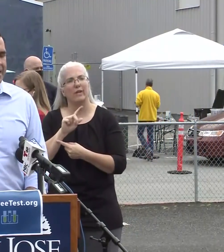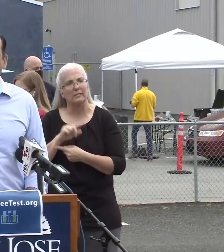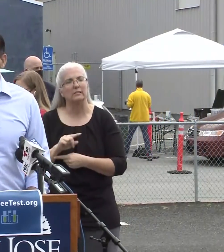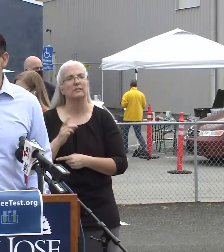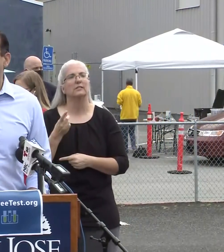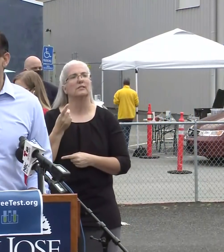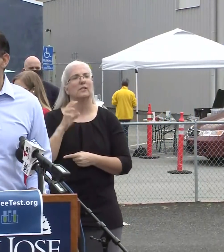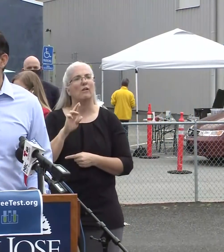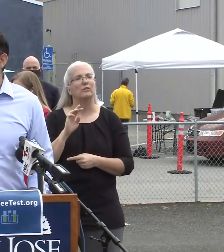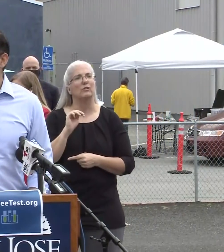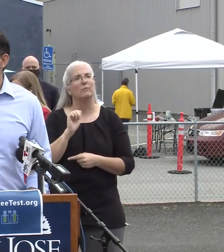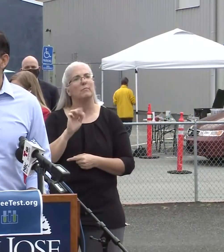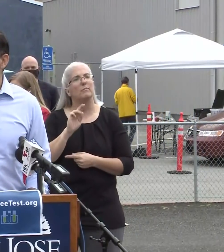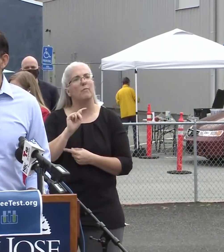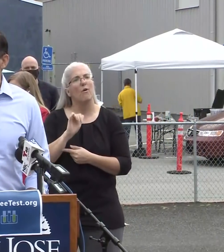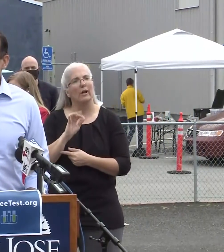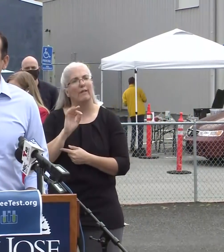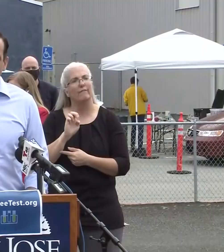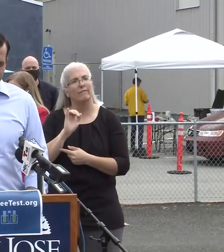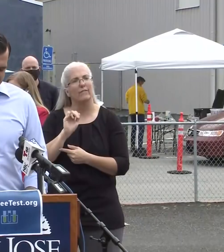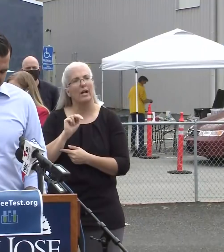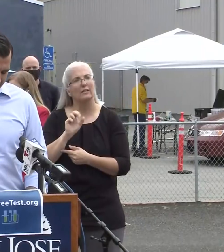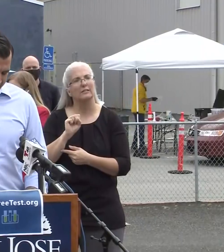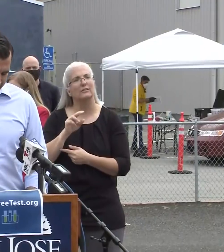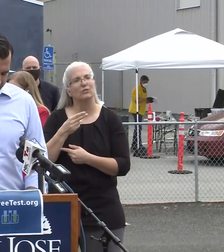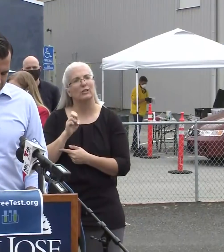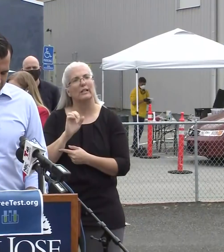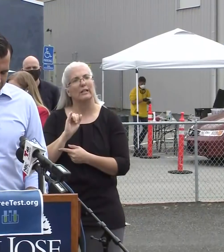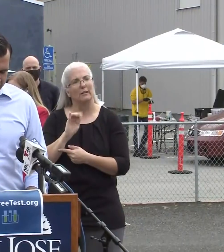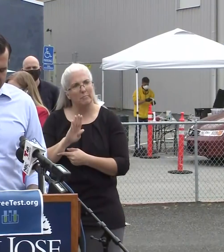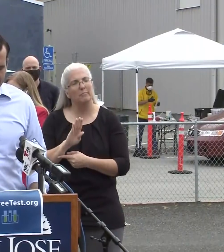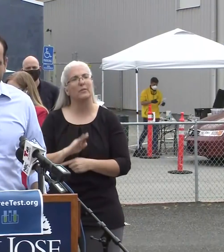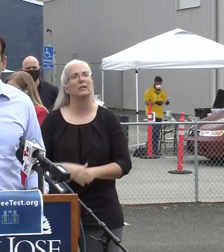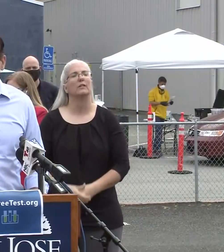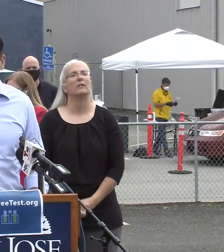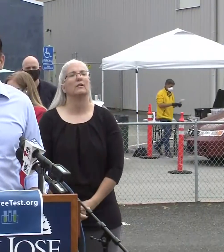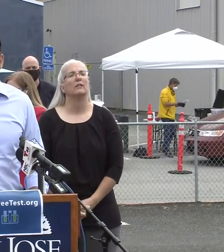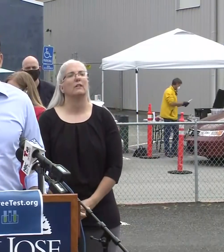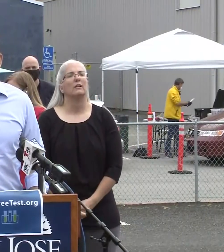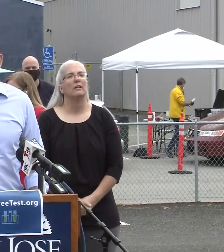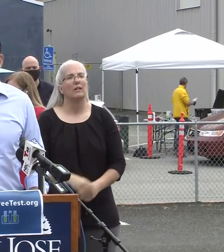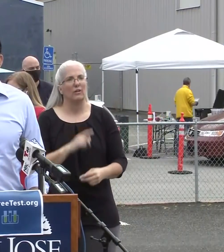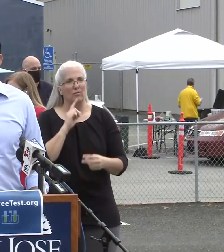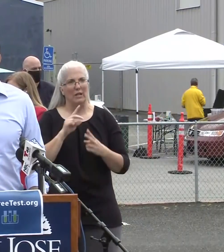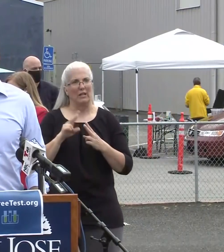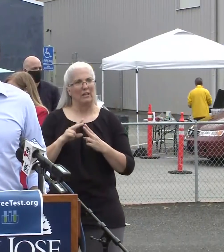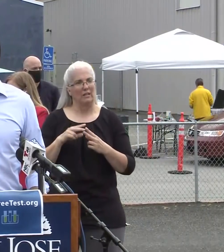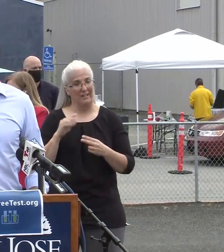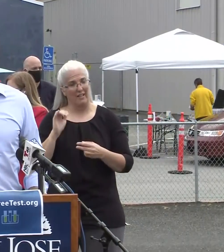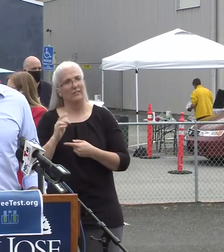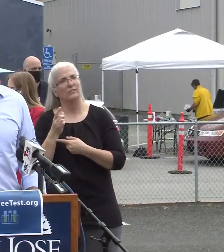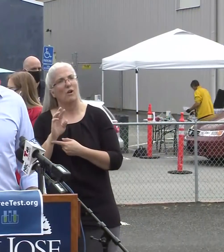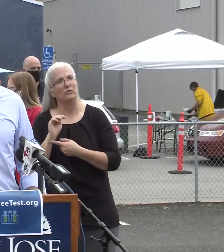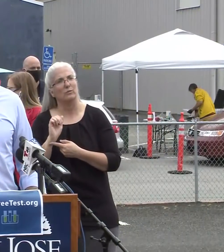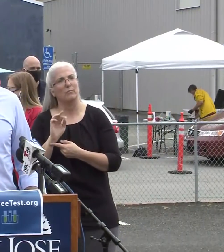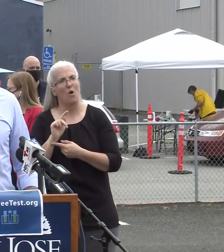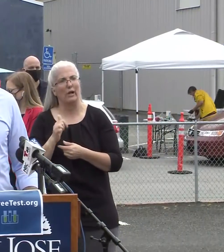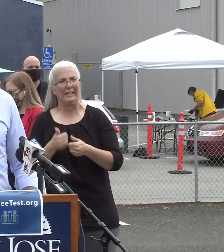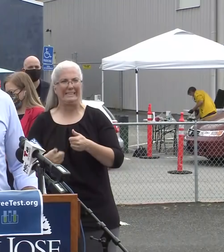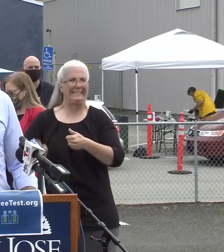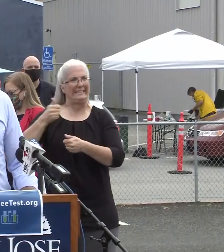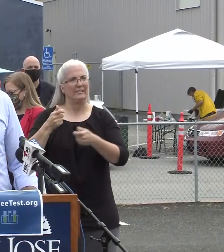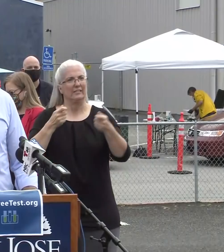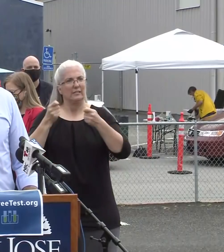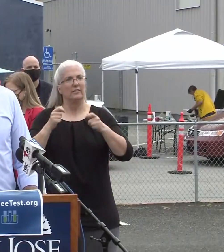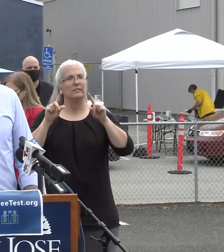he's now heading up the testing initiative at the county. And of course, today we are talking about